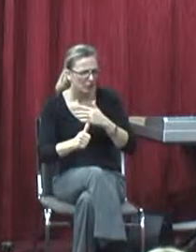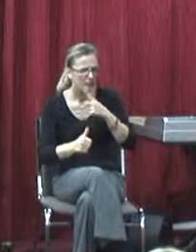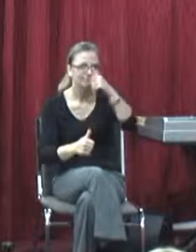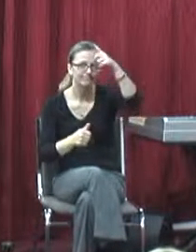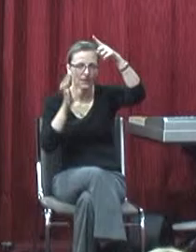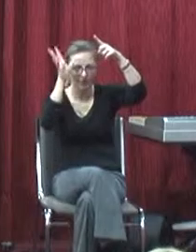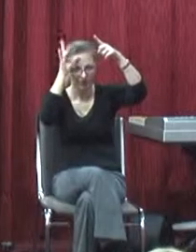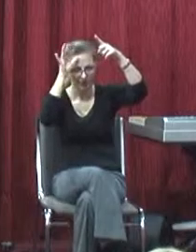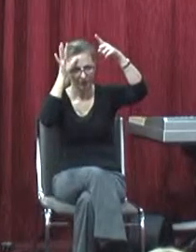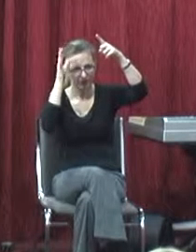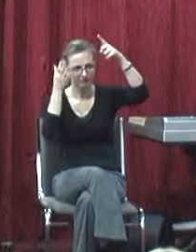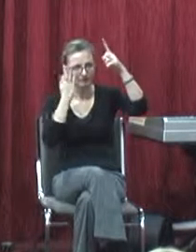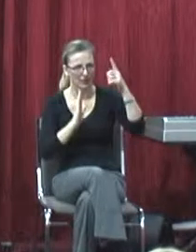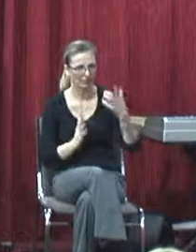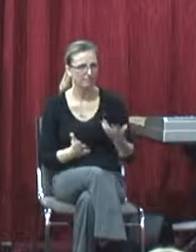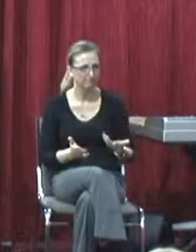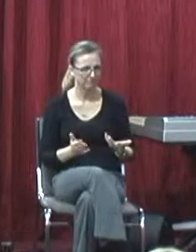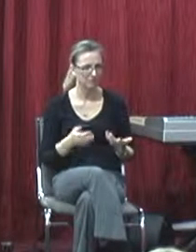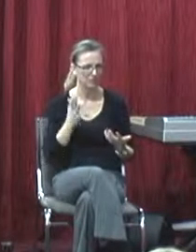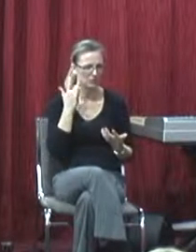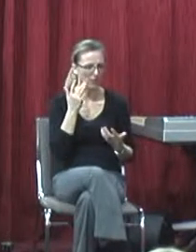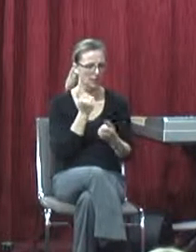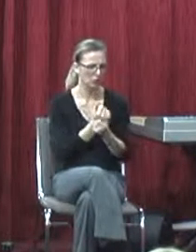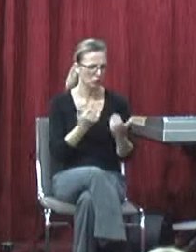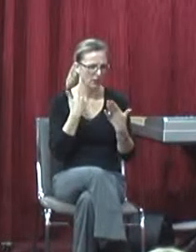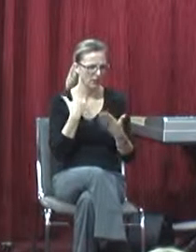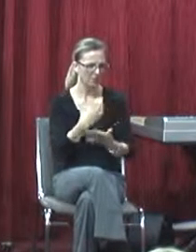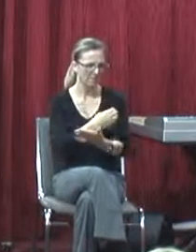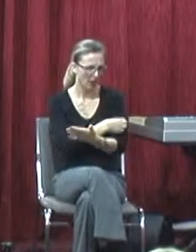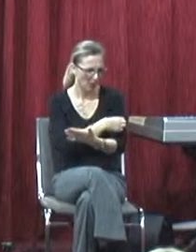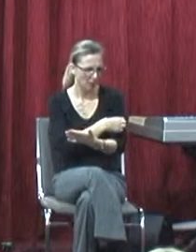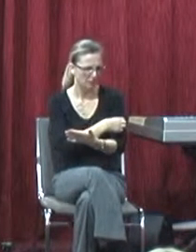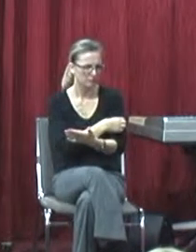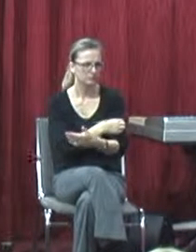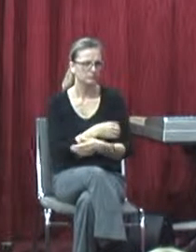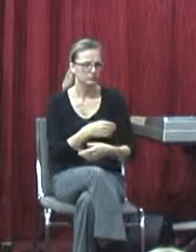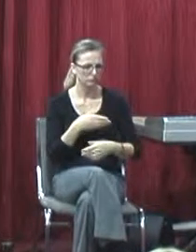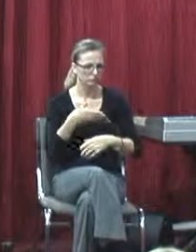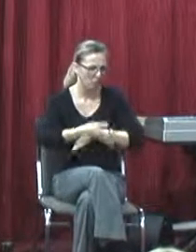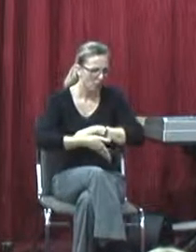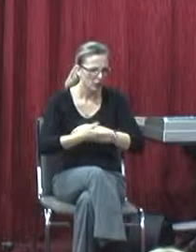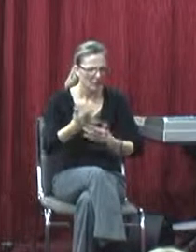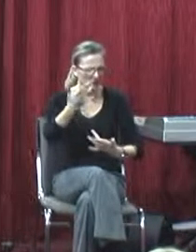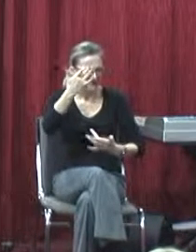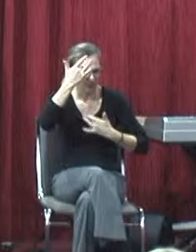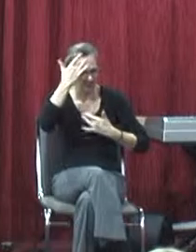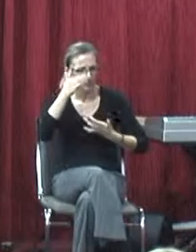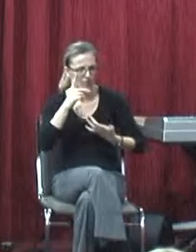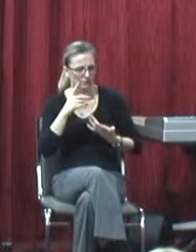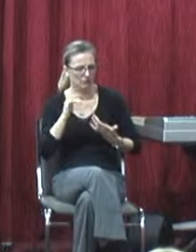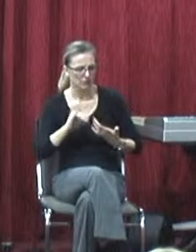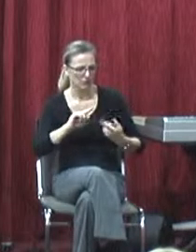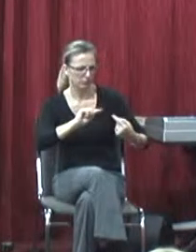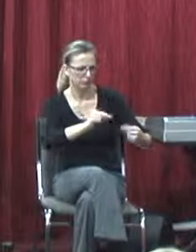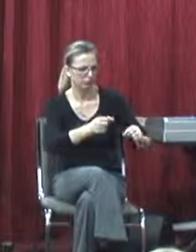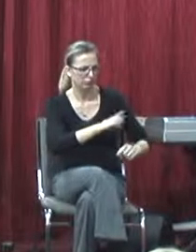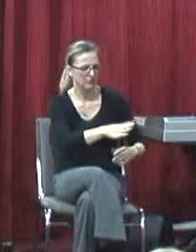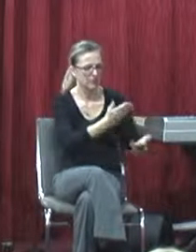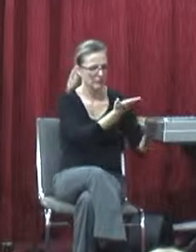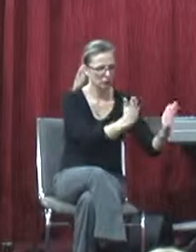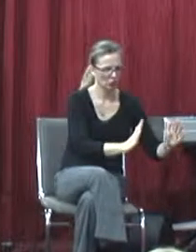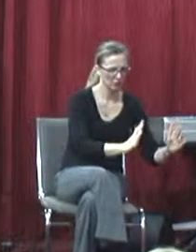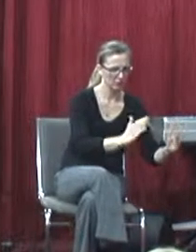The Father. And that was why Yeshua had the power over the sickness afflicting his servant.